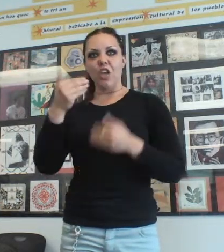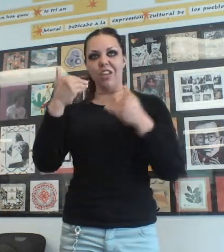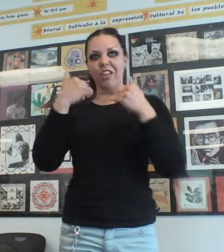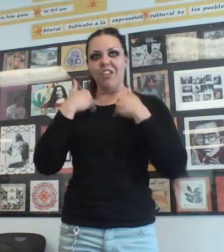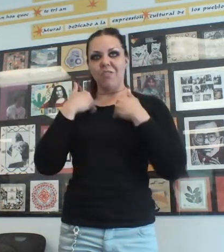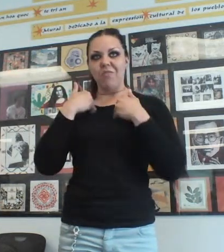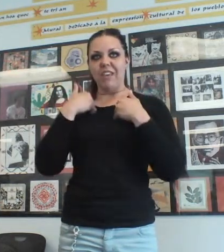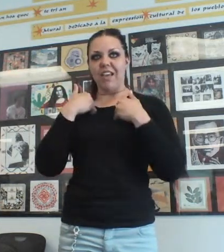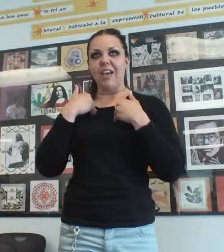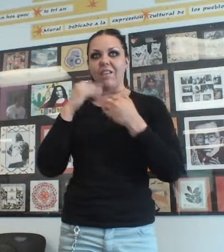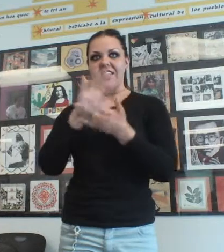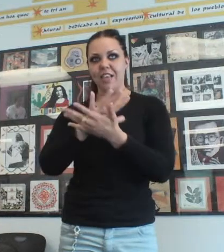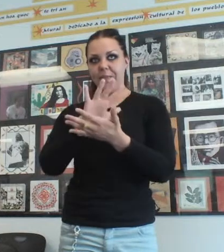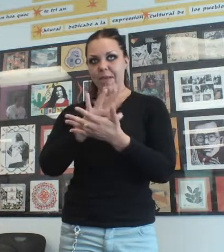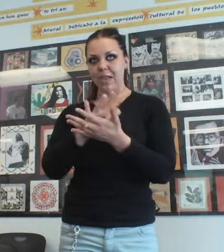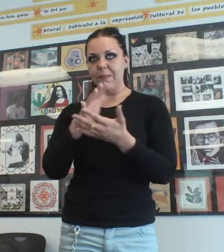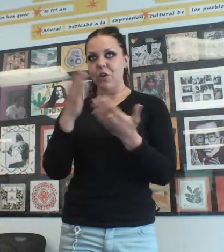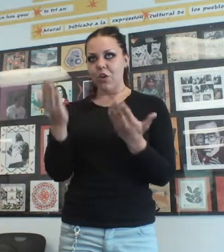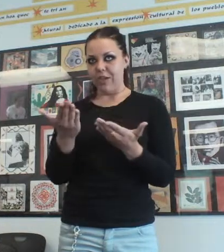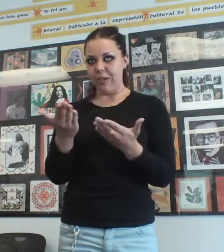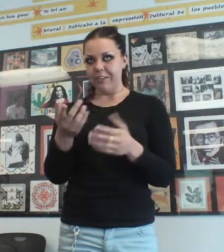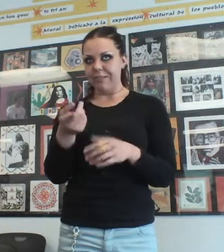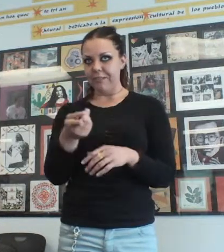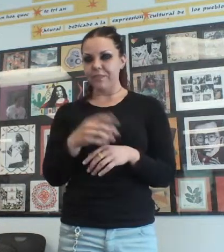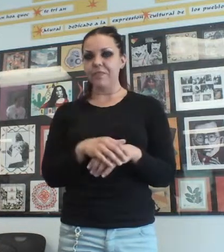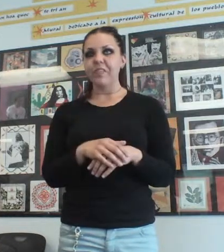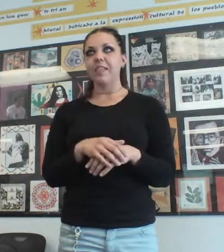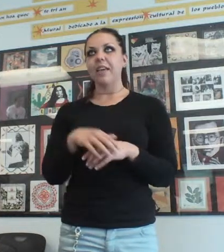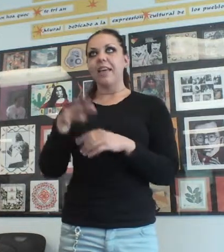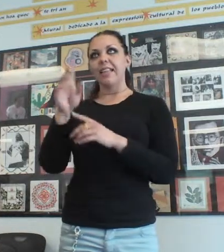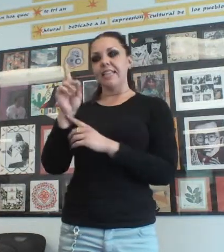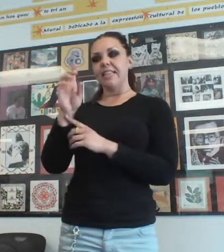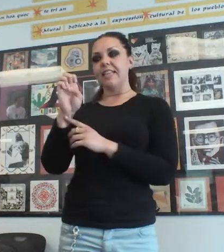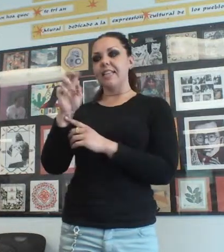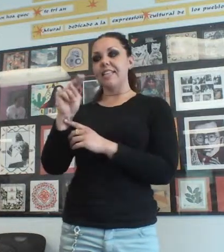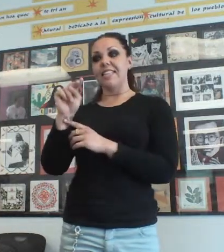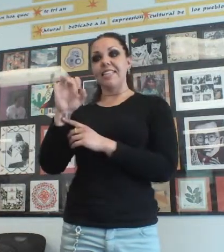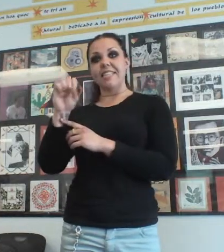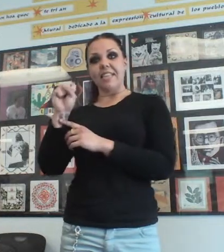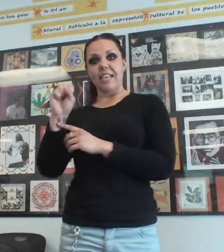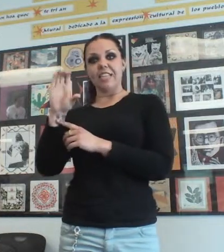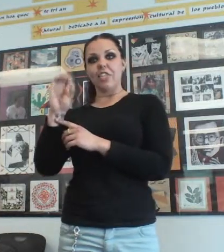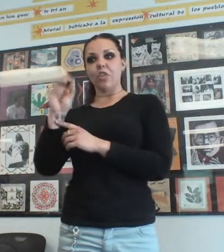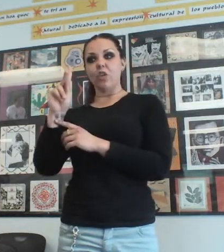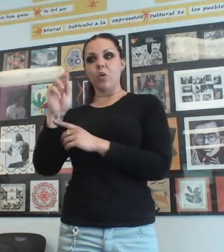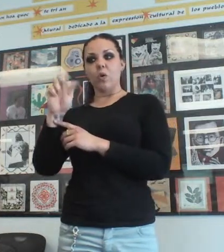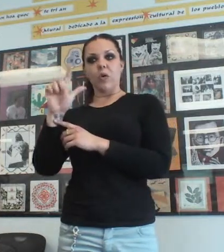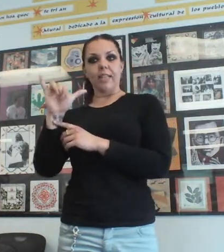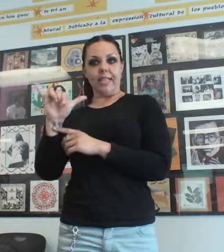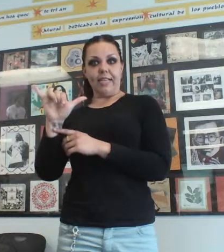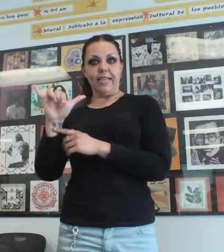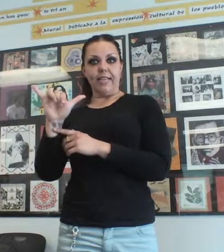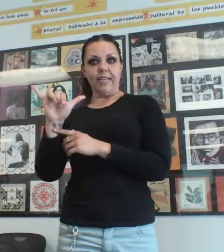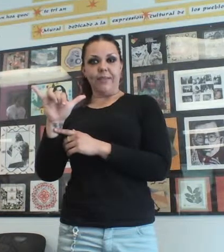you. This is Dennis Coakley. And if you were to look in